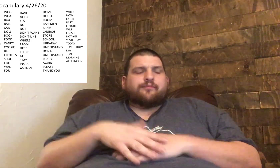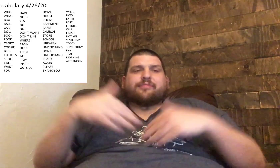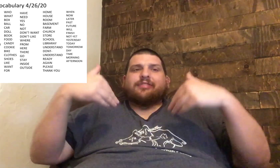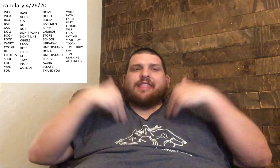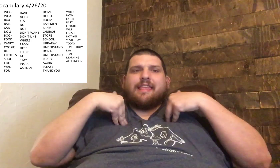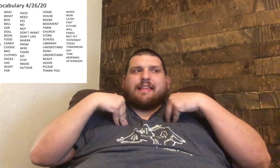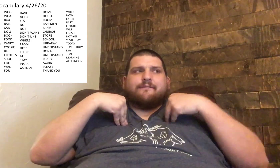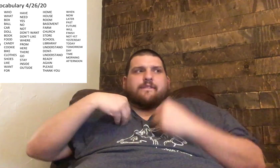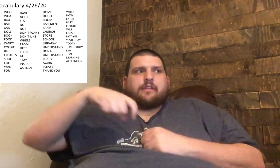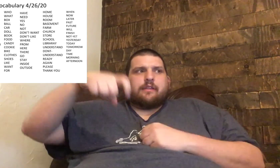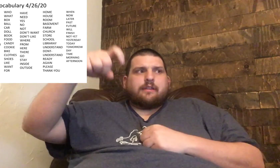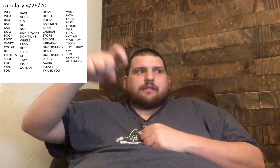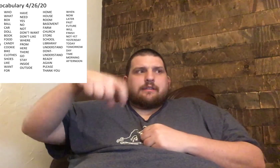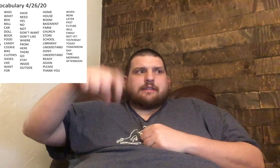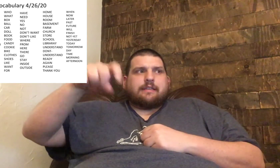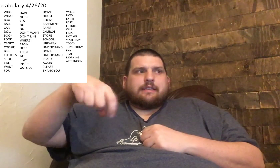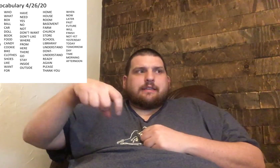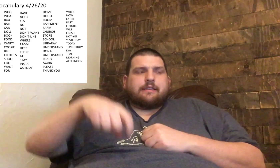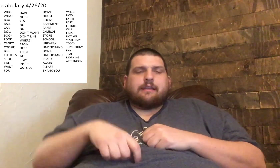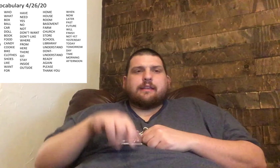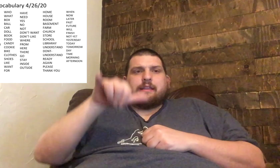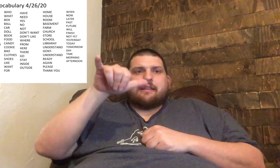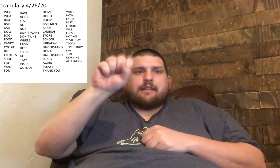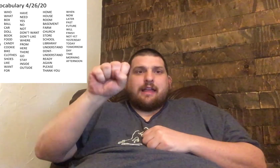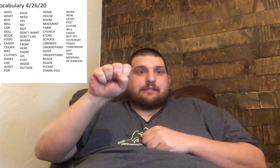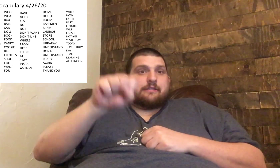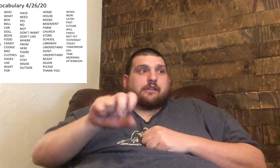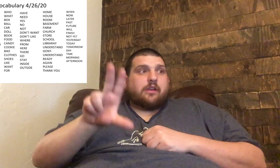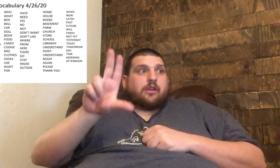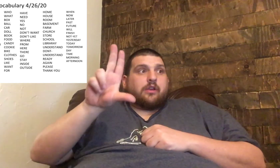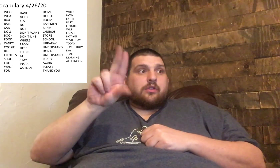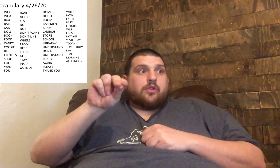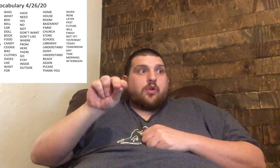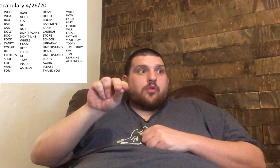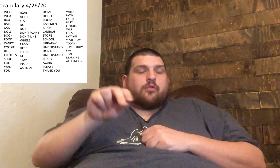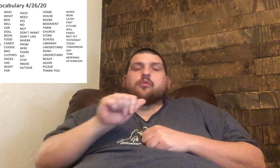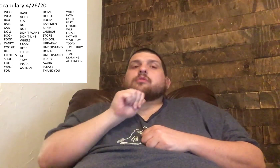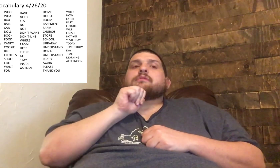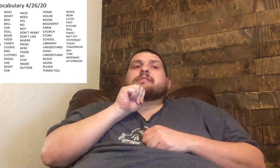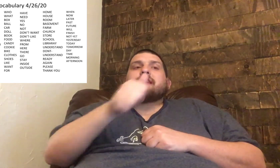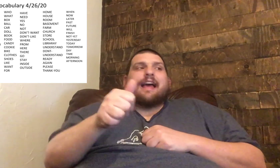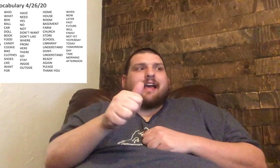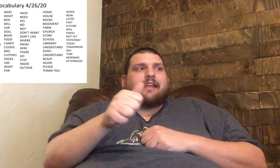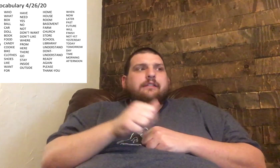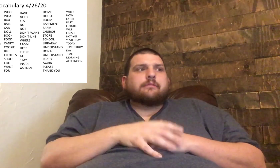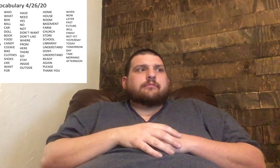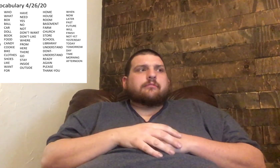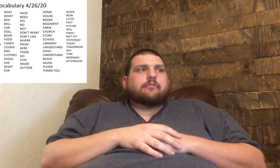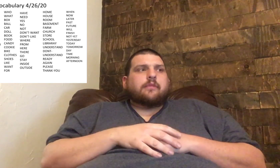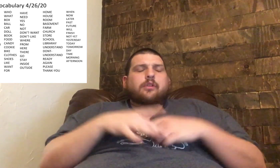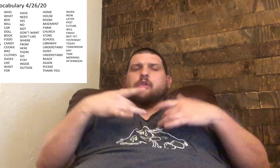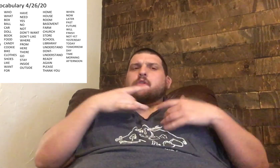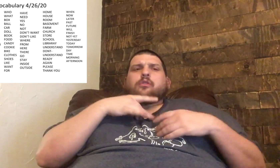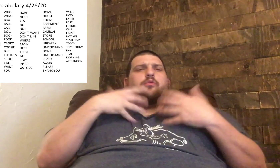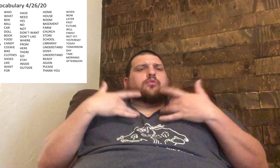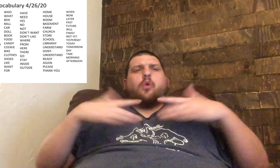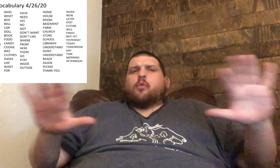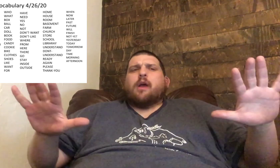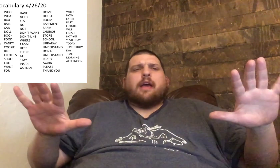for, have, need, yes, no, not,